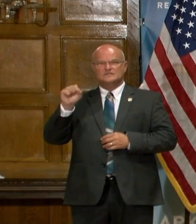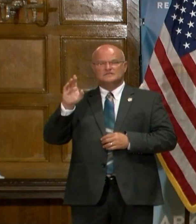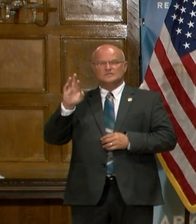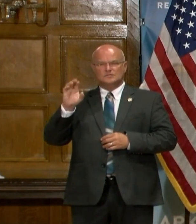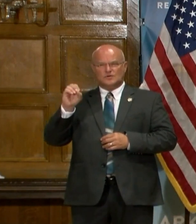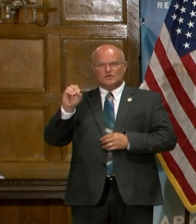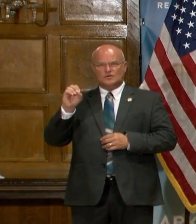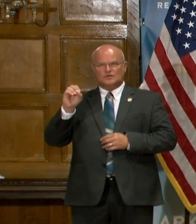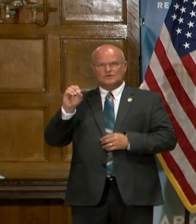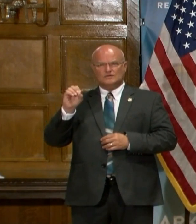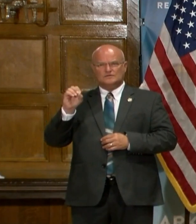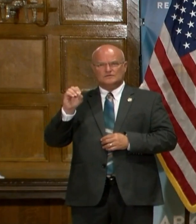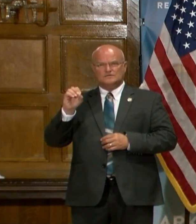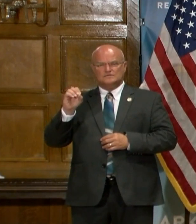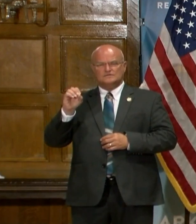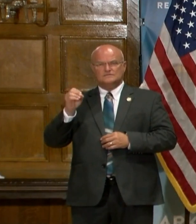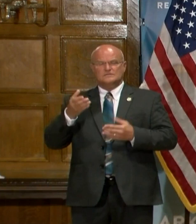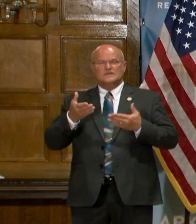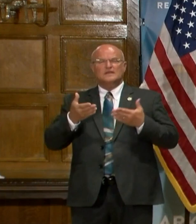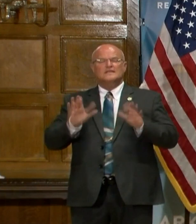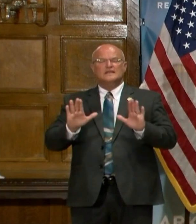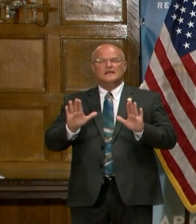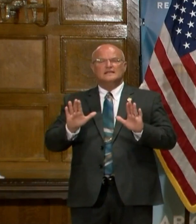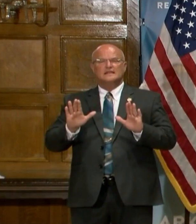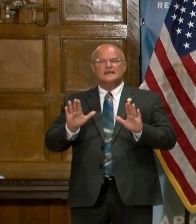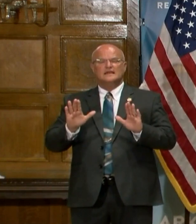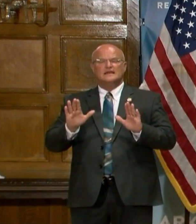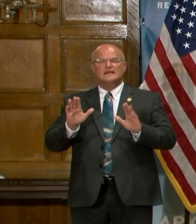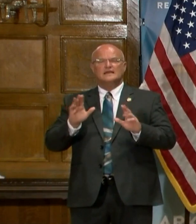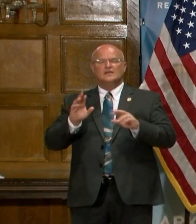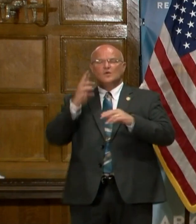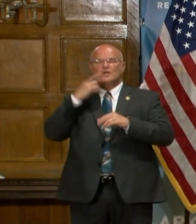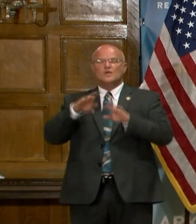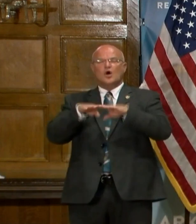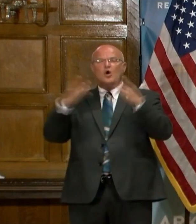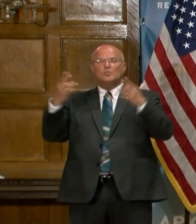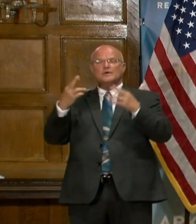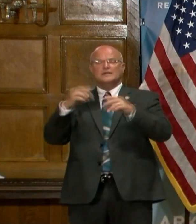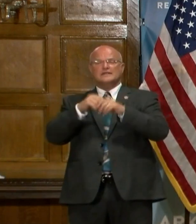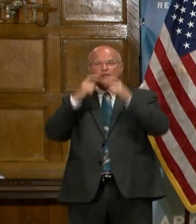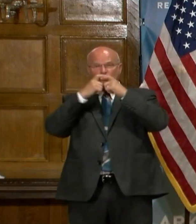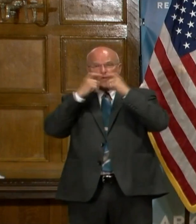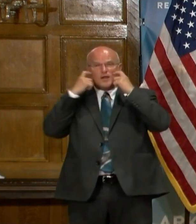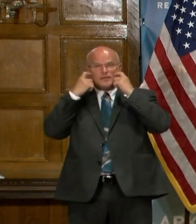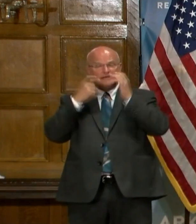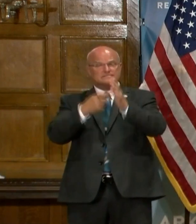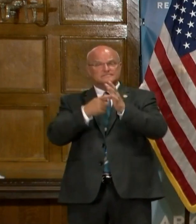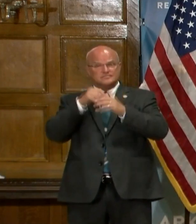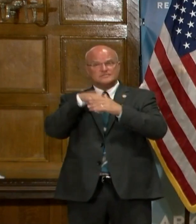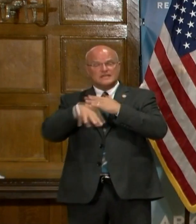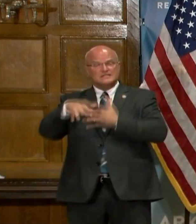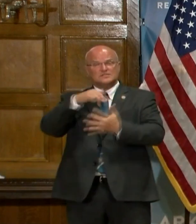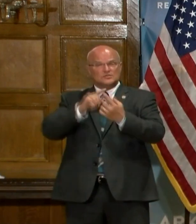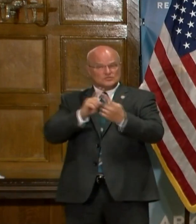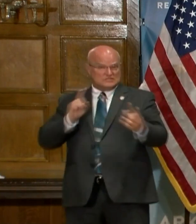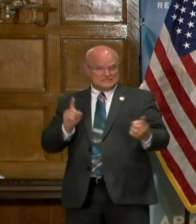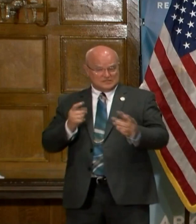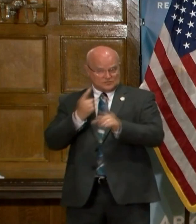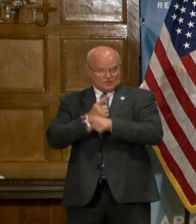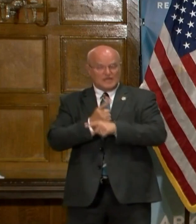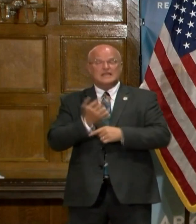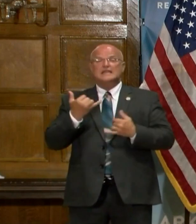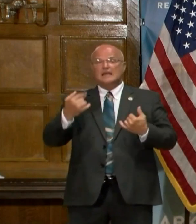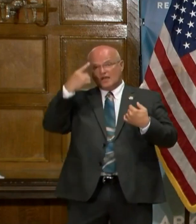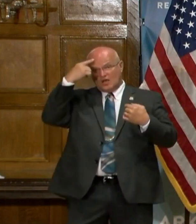11th, restaurants were allowed to reopen to dine-in customers as long as they required masks and social distancing.